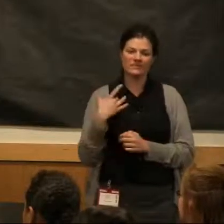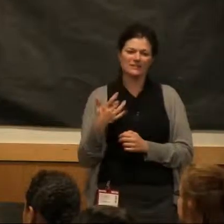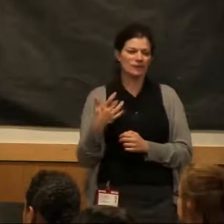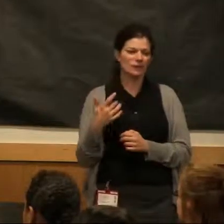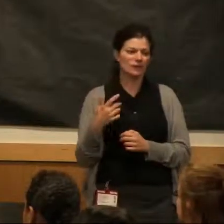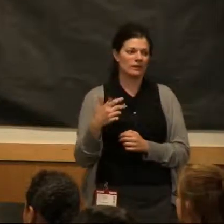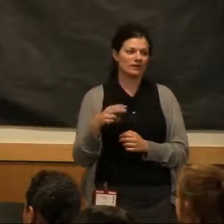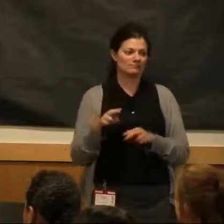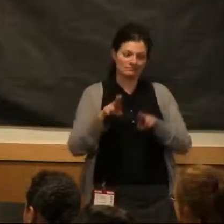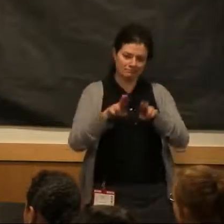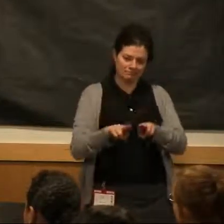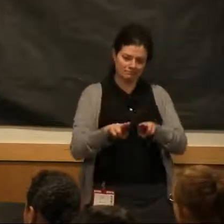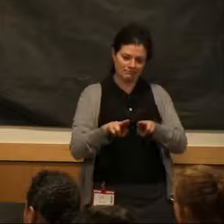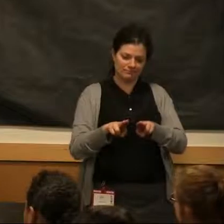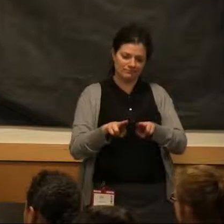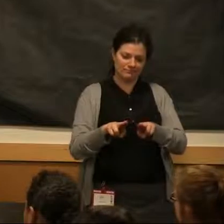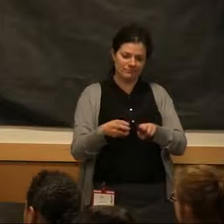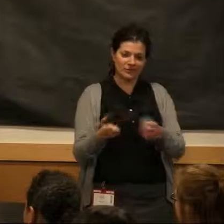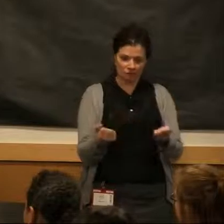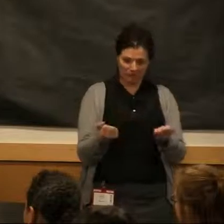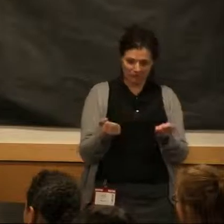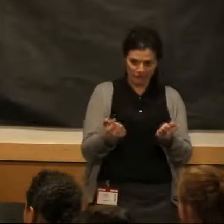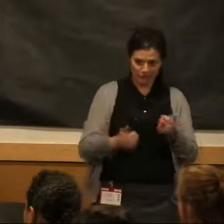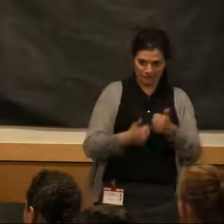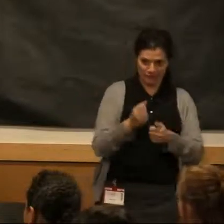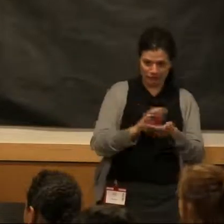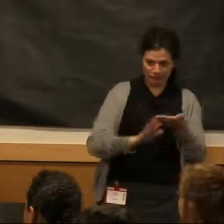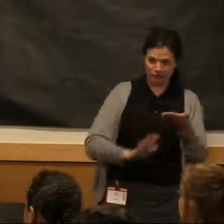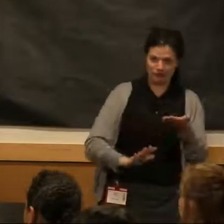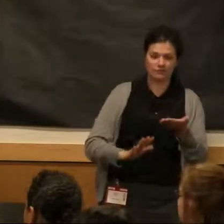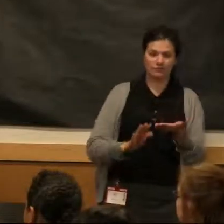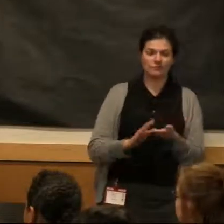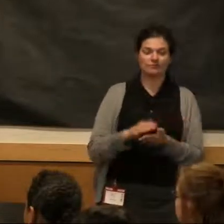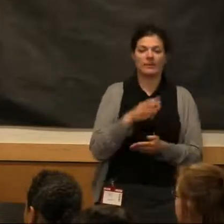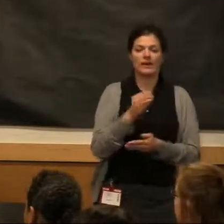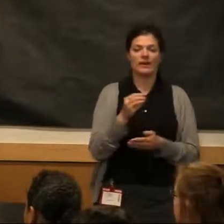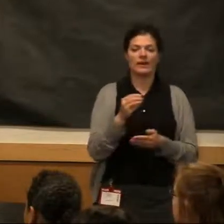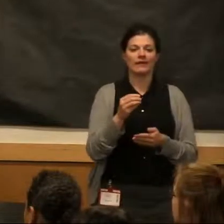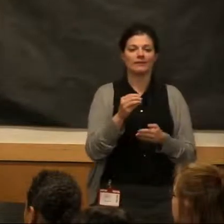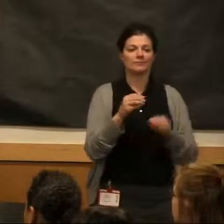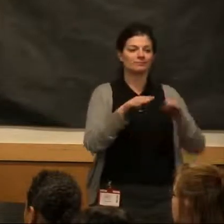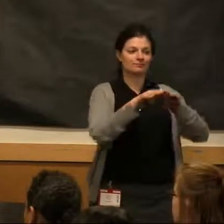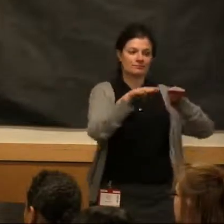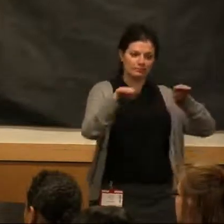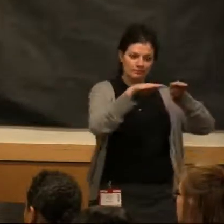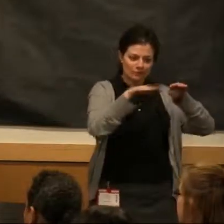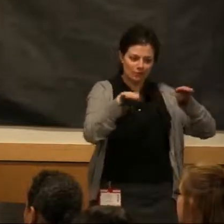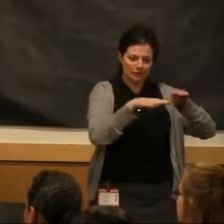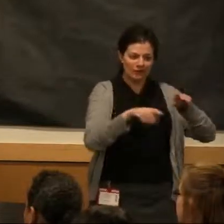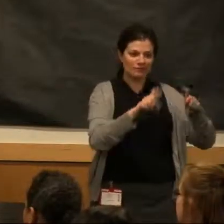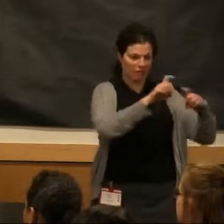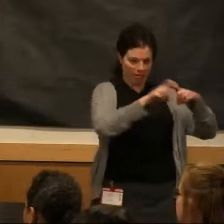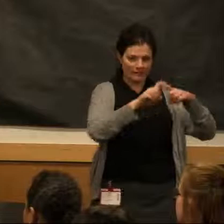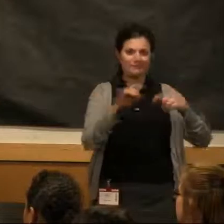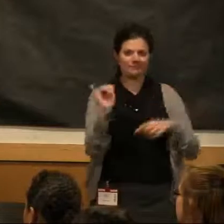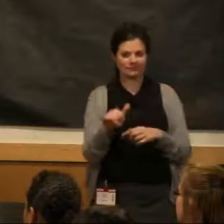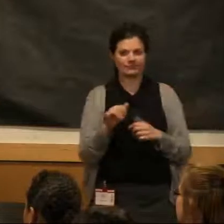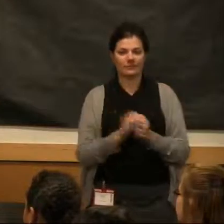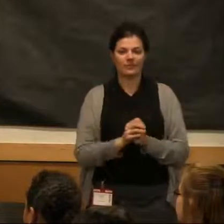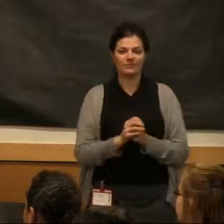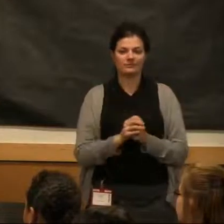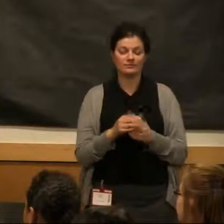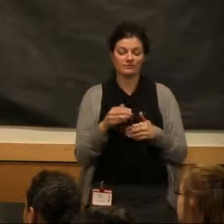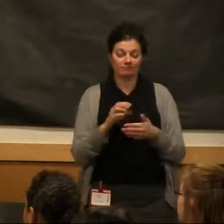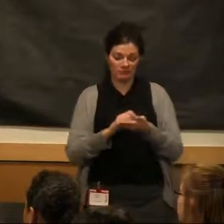for each student, a dresser for each student, and then usually a bookshelf and a closet, things like that, that students